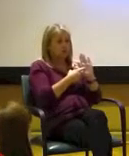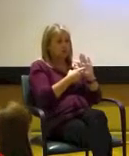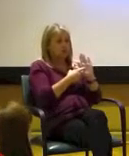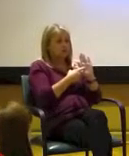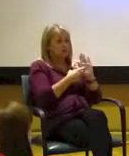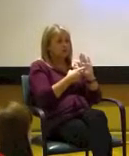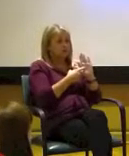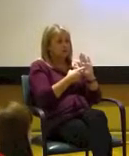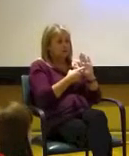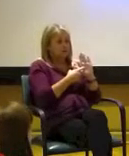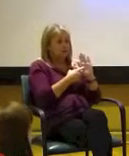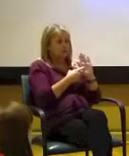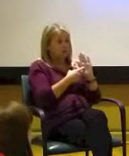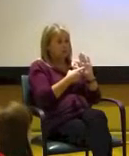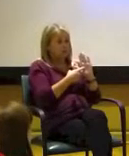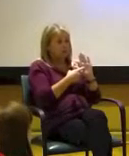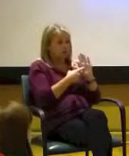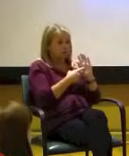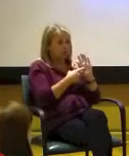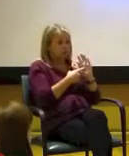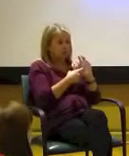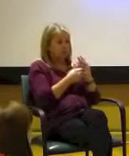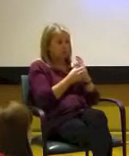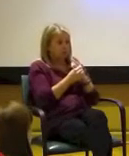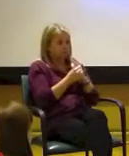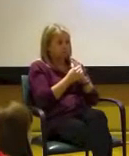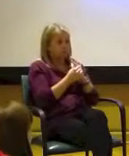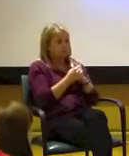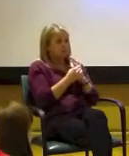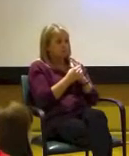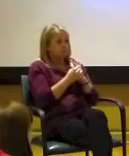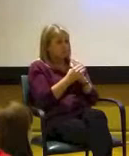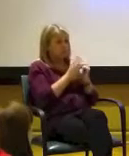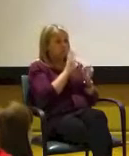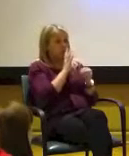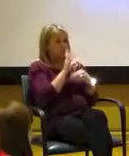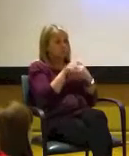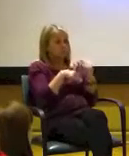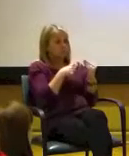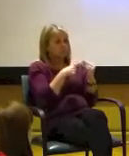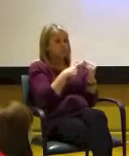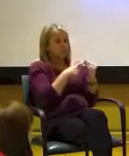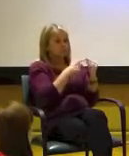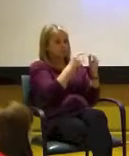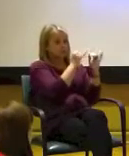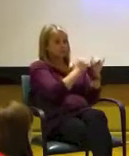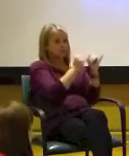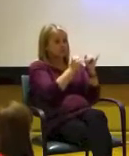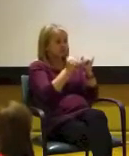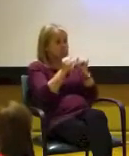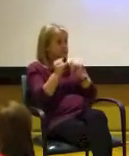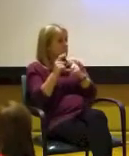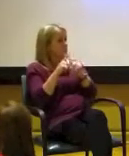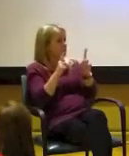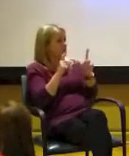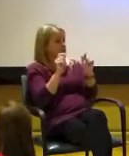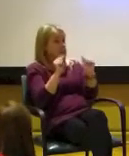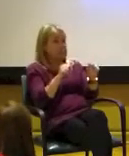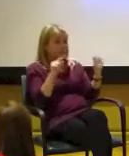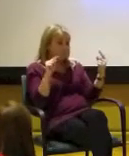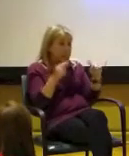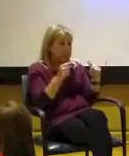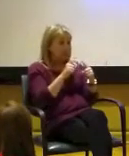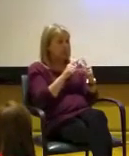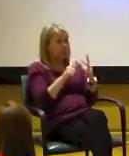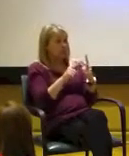that patients might have. We'll talk about these individually just a little bit, but it can be pain, it can